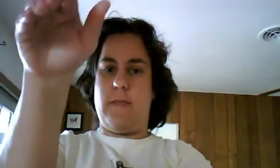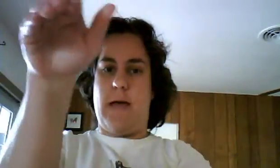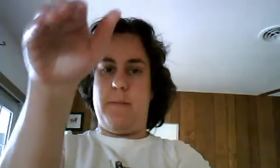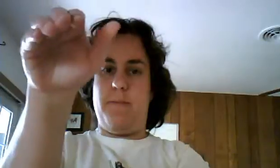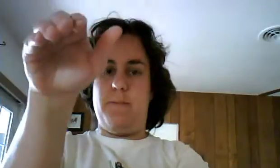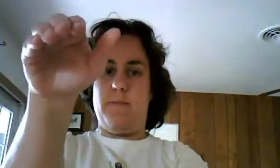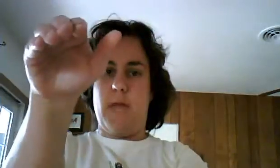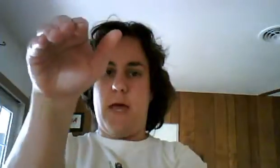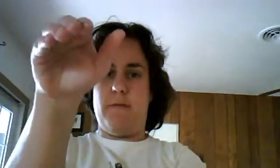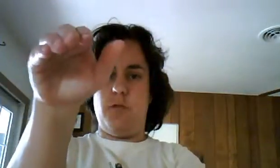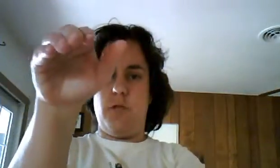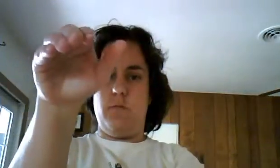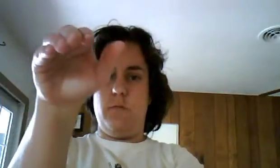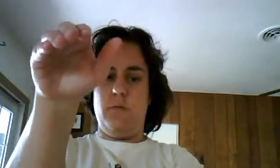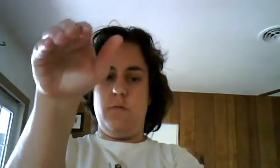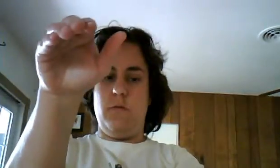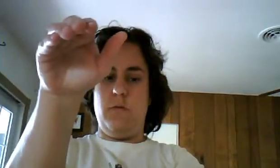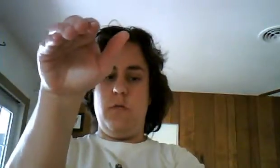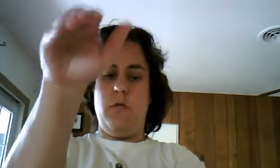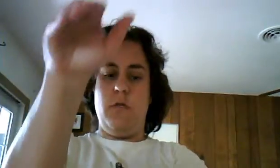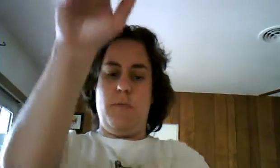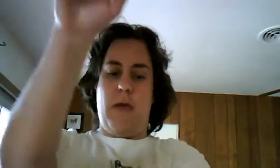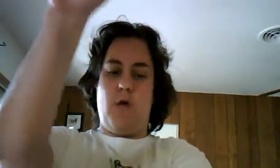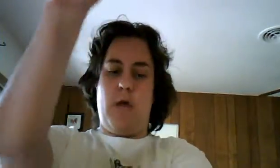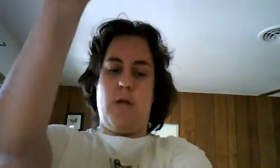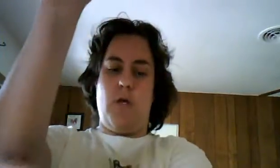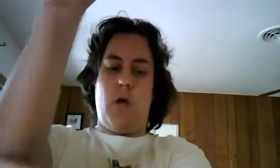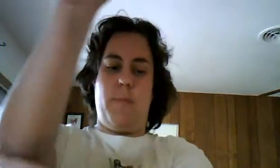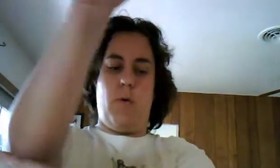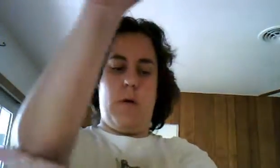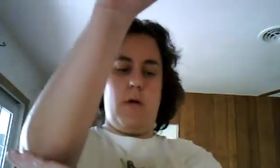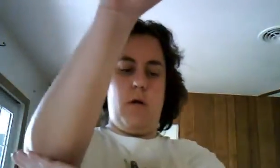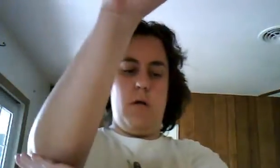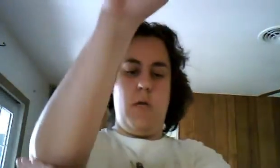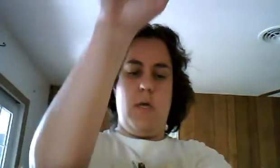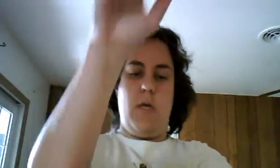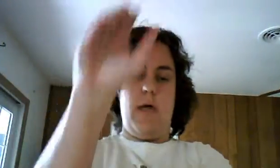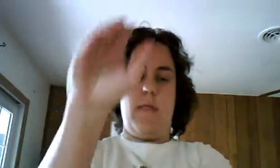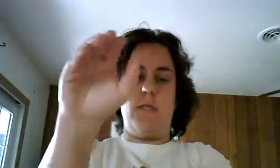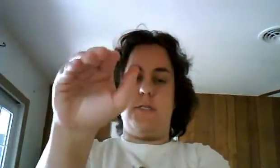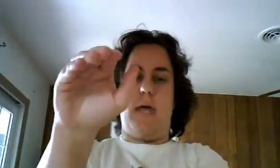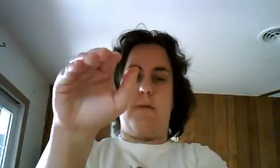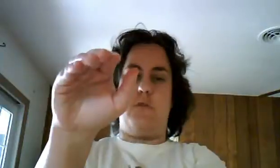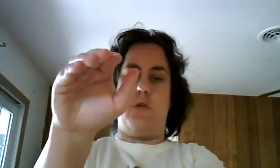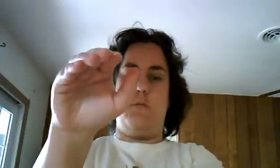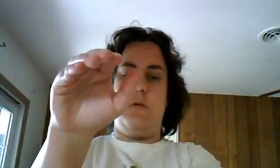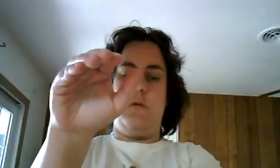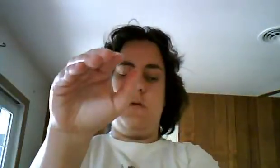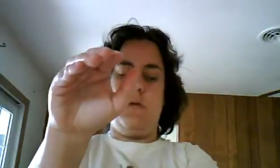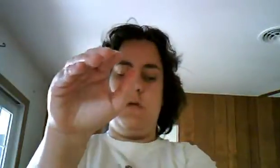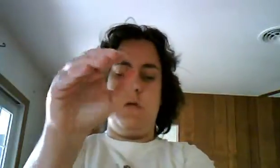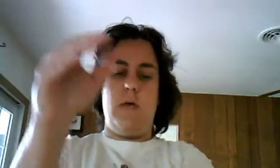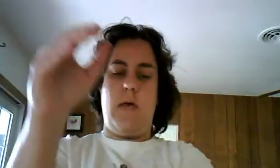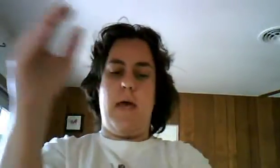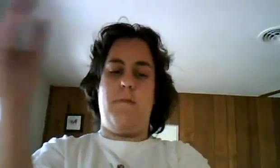that. Afternoon. You have your hand on your elbow right here, and then just say afternoon. And for